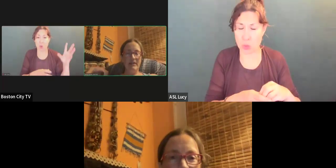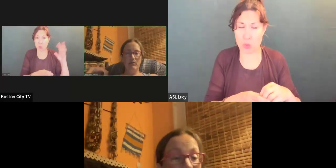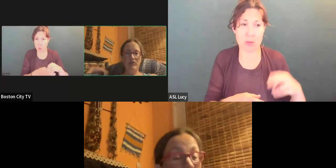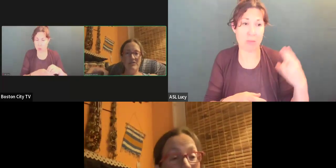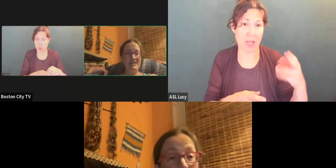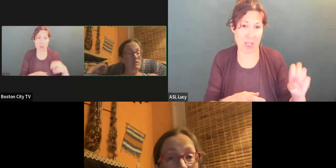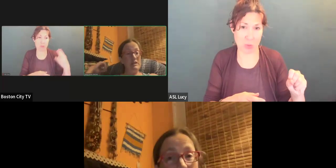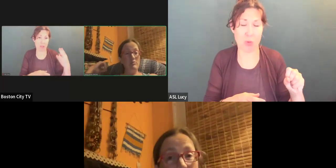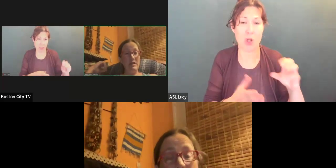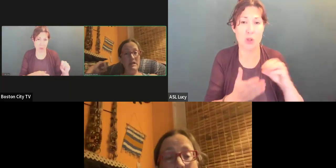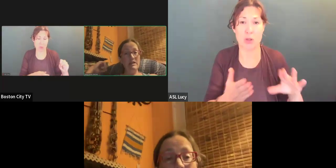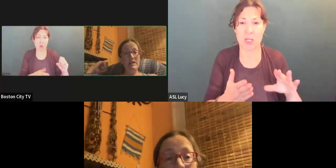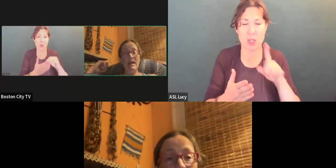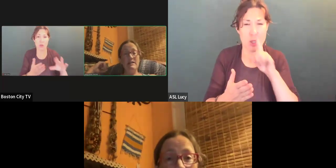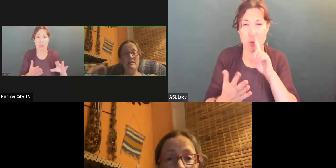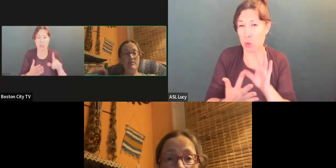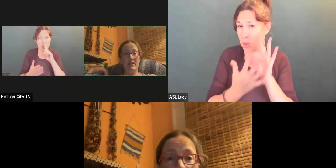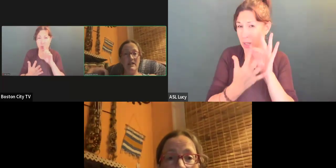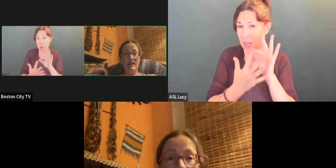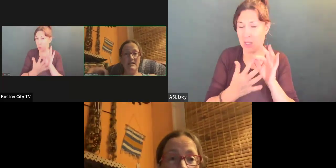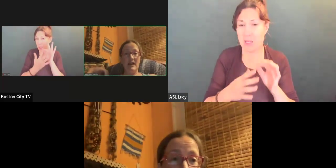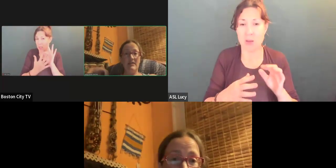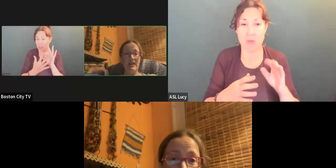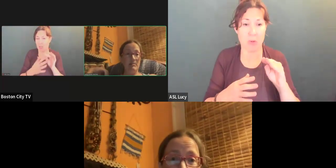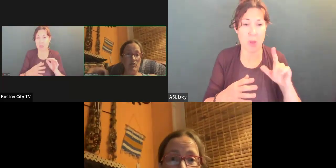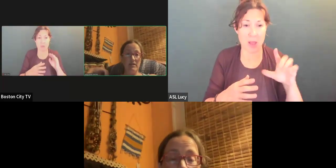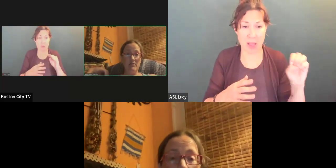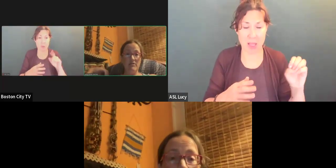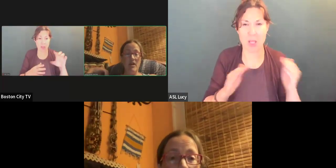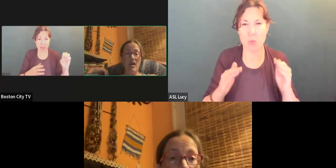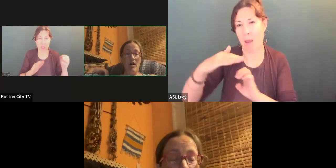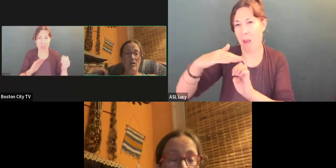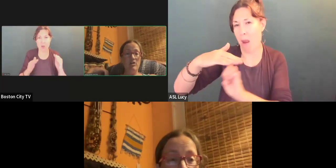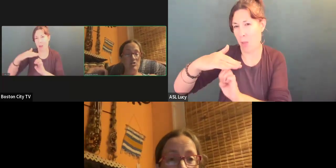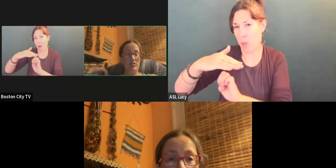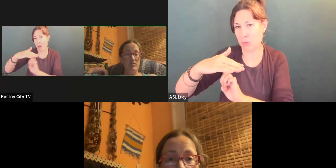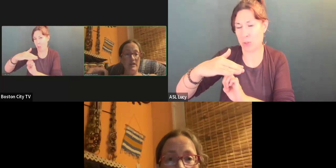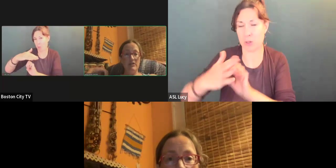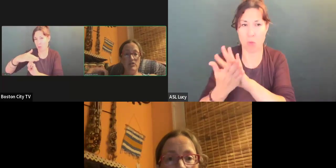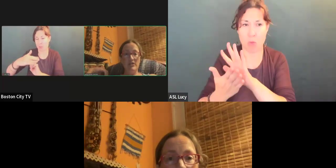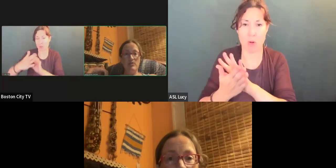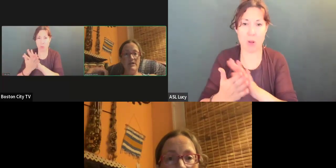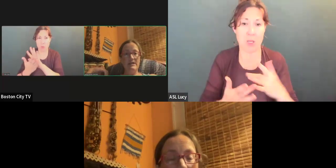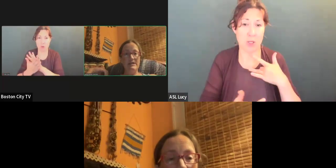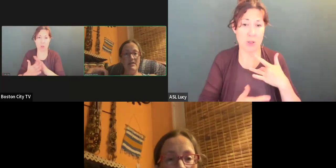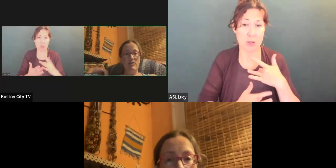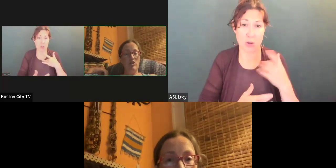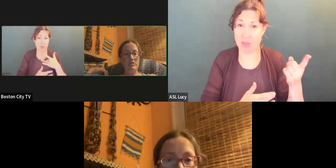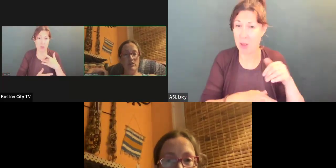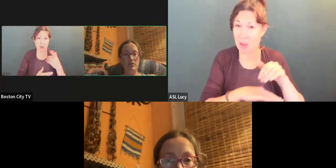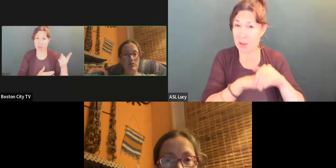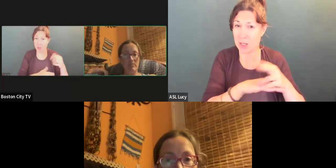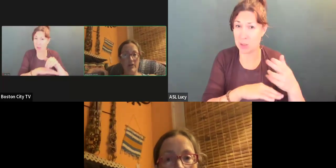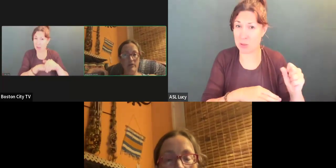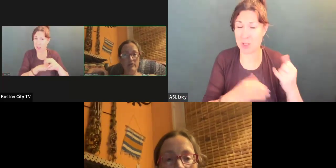multilingual learners is really unique and different than it is at the elementary years. Our concern at English High School is that the current